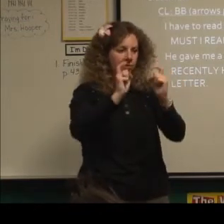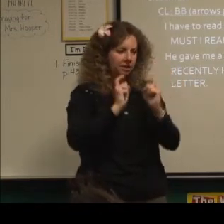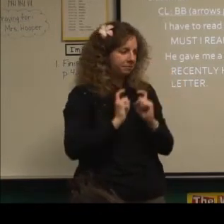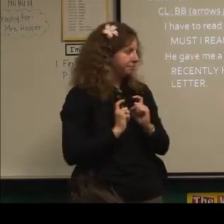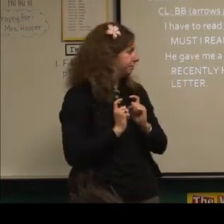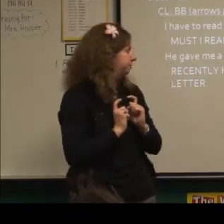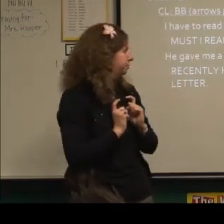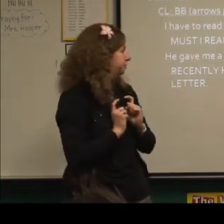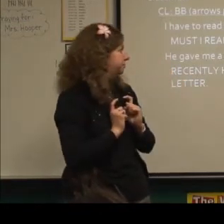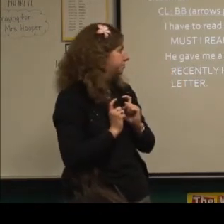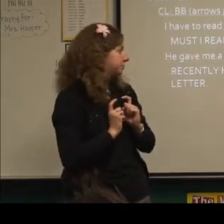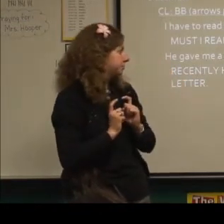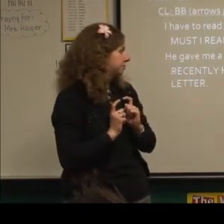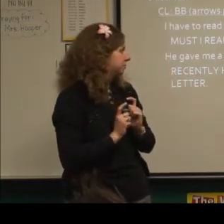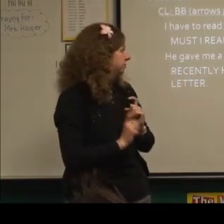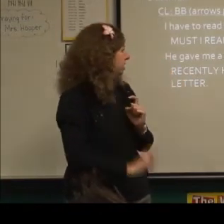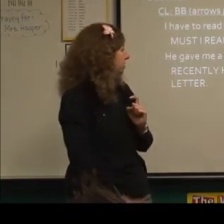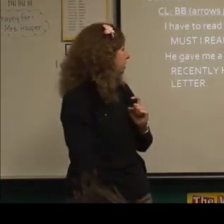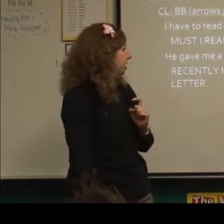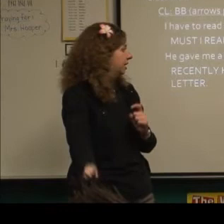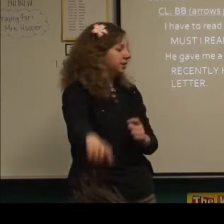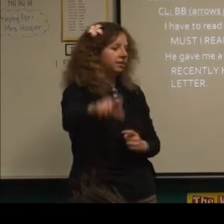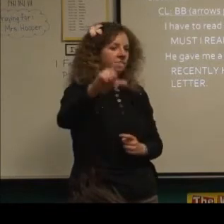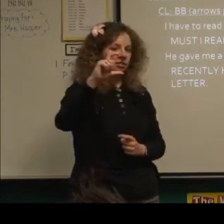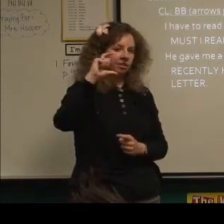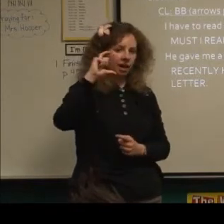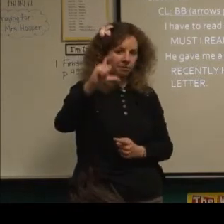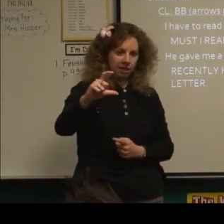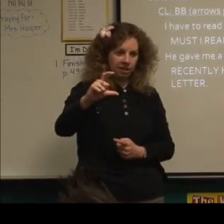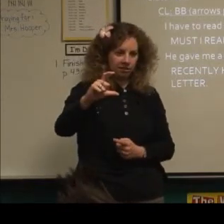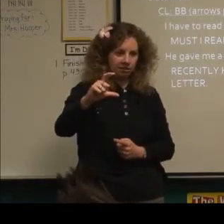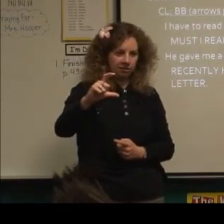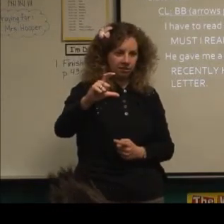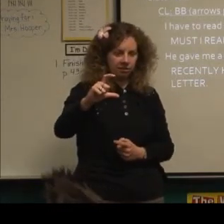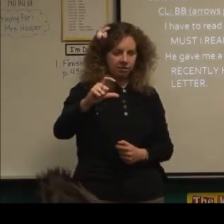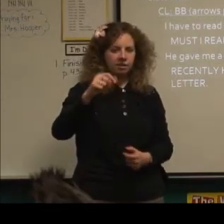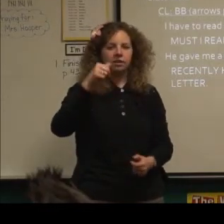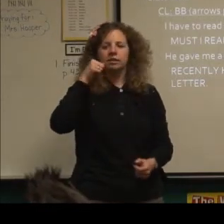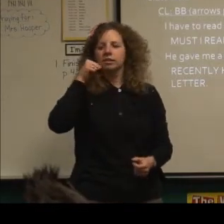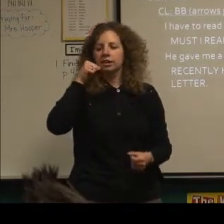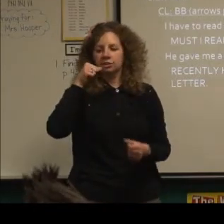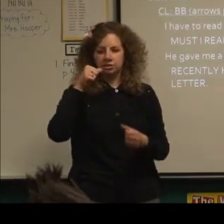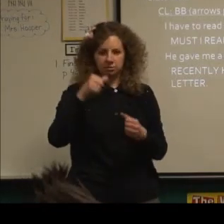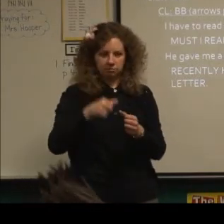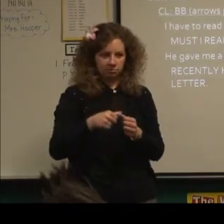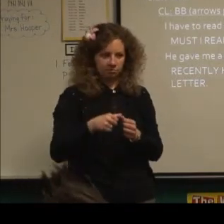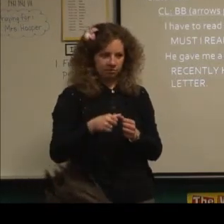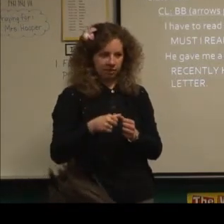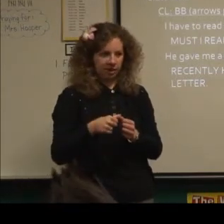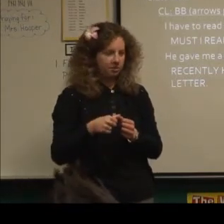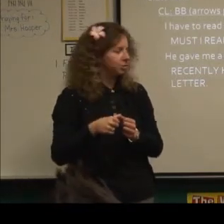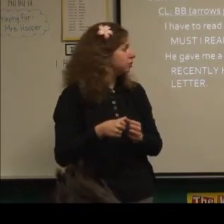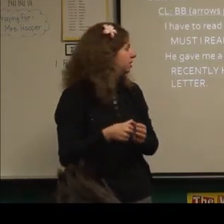me, and then that many letters.